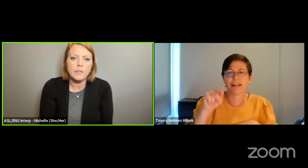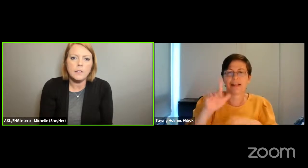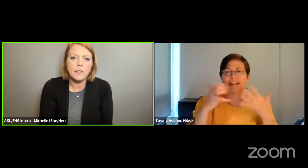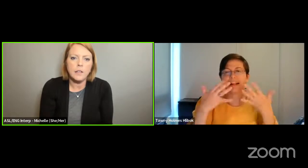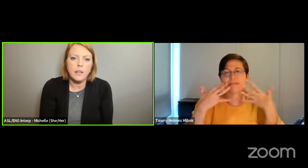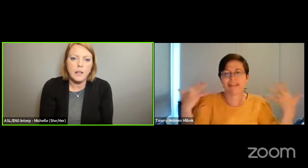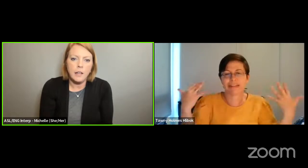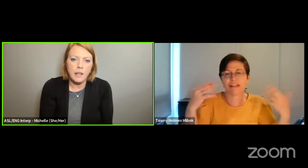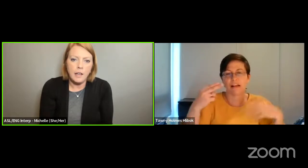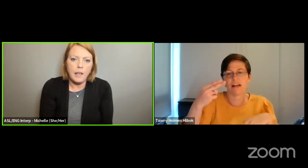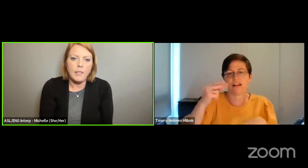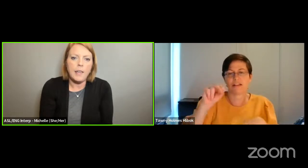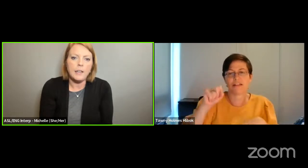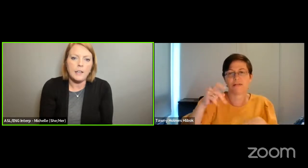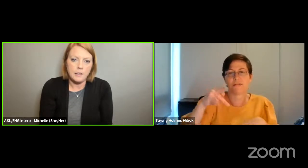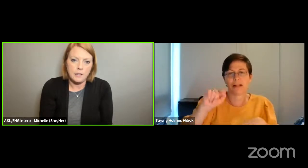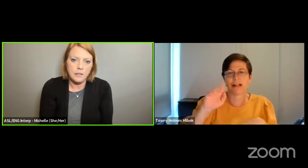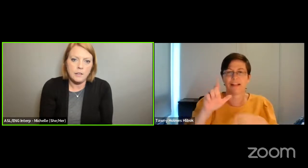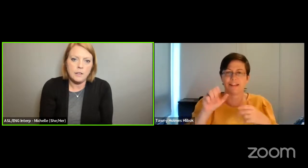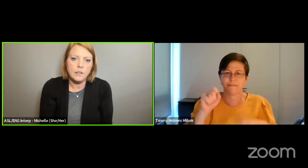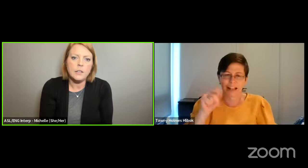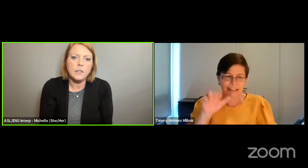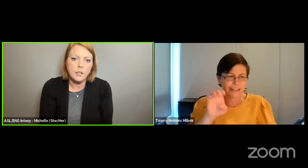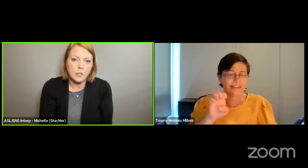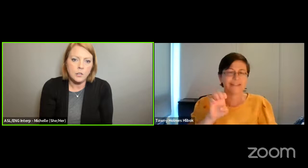with, and then